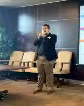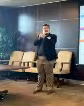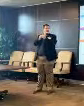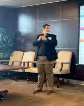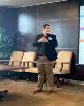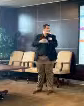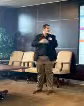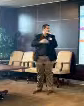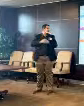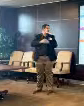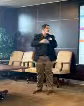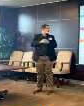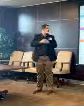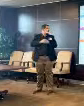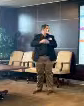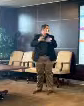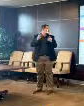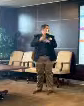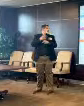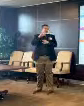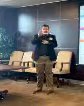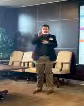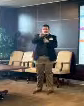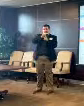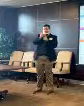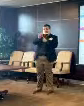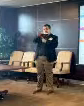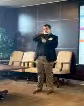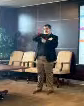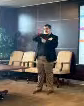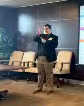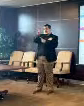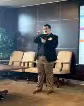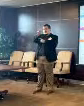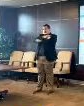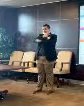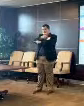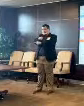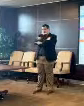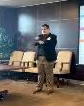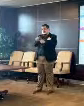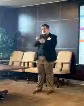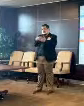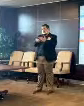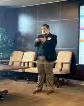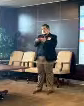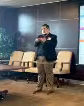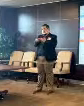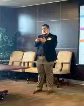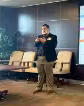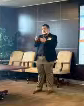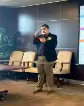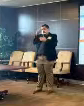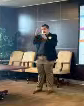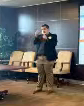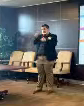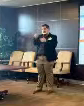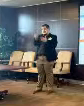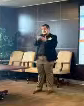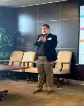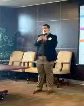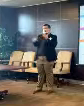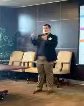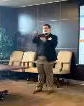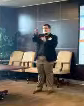bit. So worst case scenario is around 450 patients next week, and I expect this to be again to